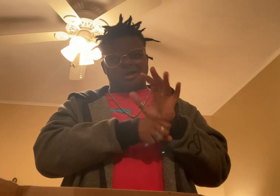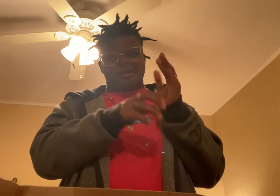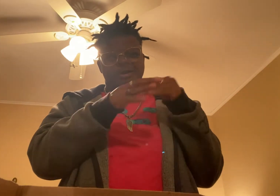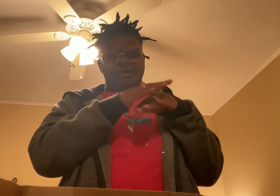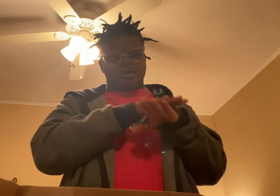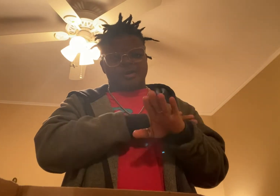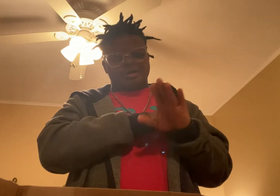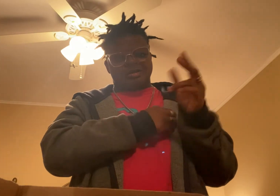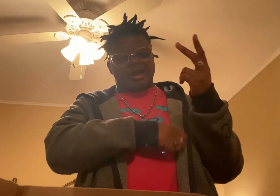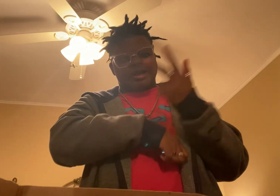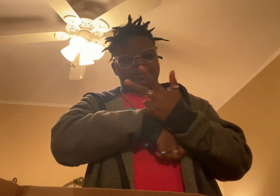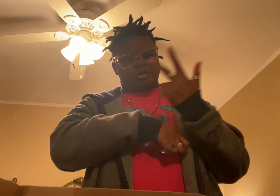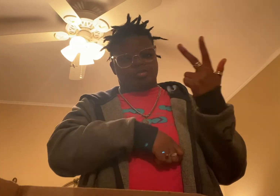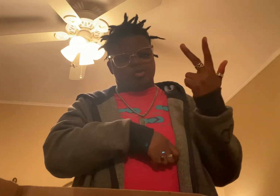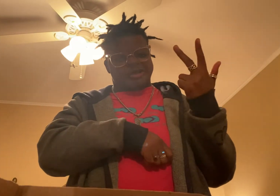gonna go into day number 3.